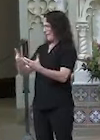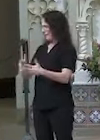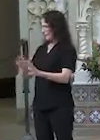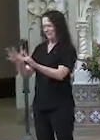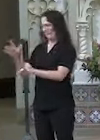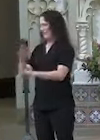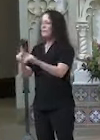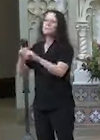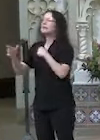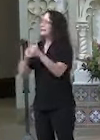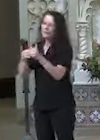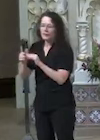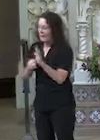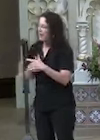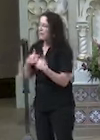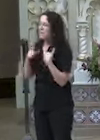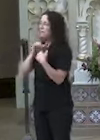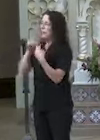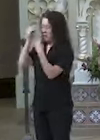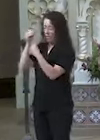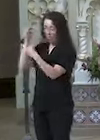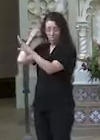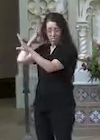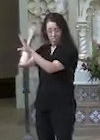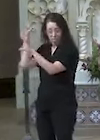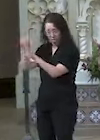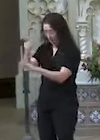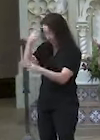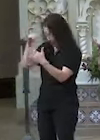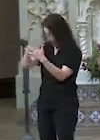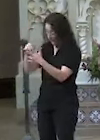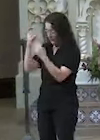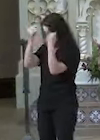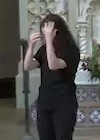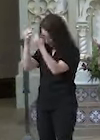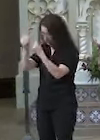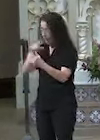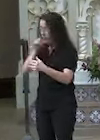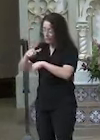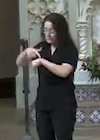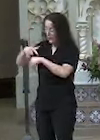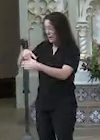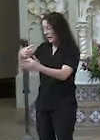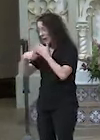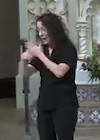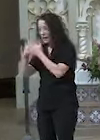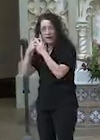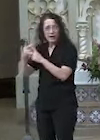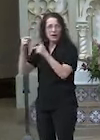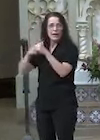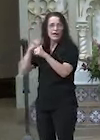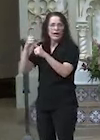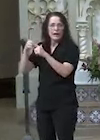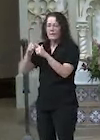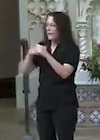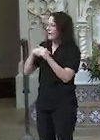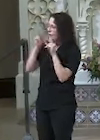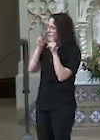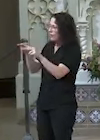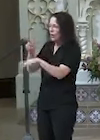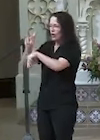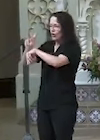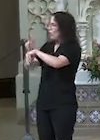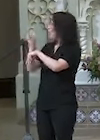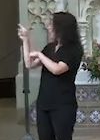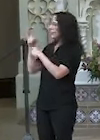but what really brought me back to all of that reminiscing that we were doing together was when I watched Corey proclaim